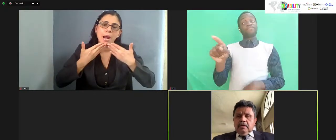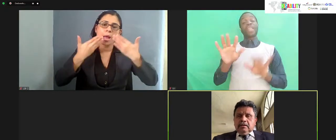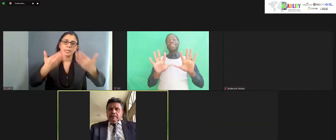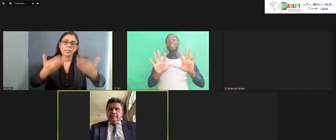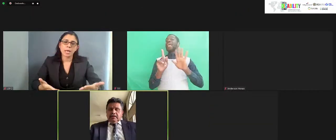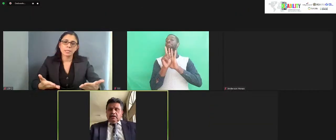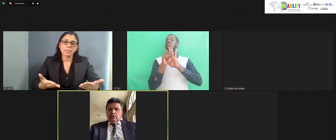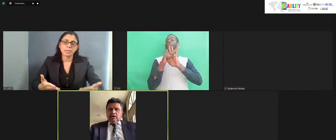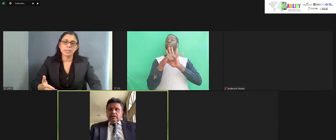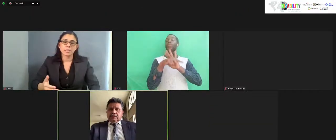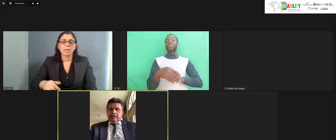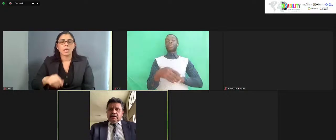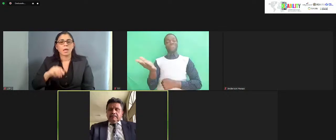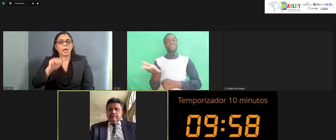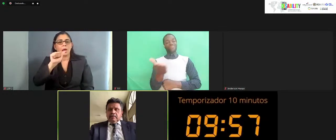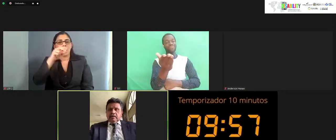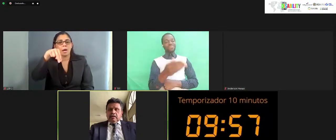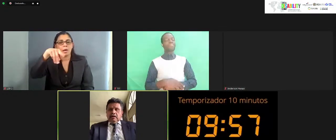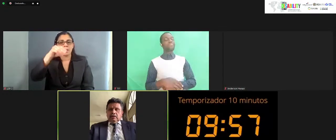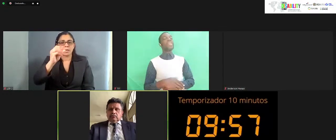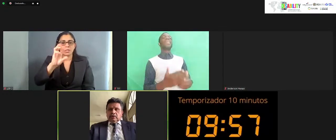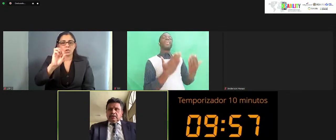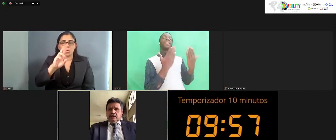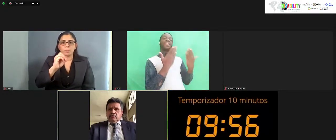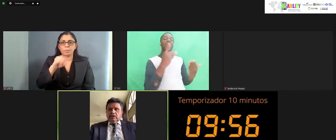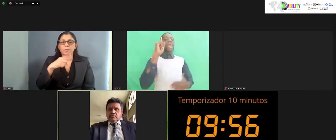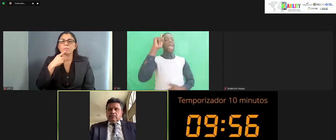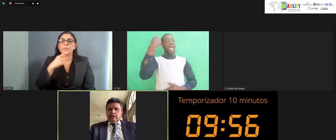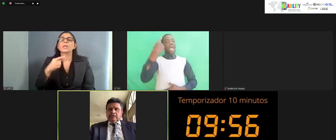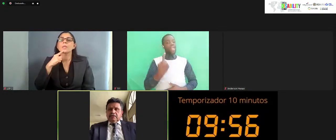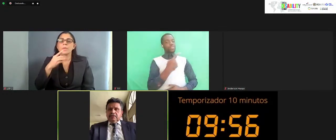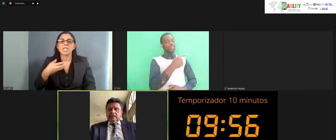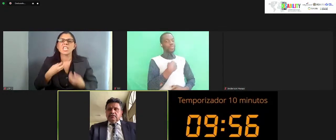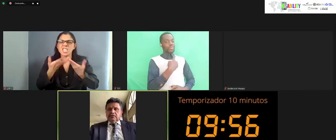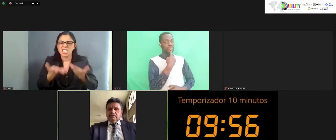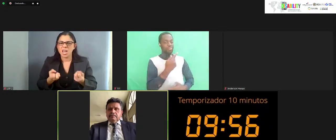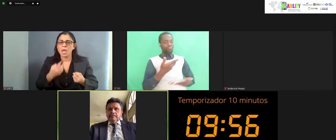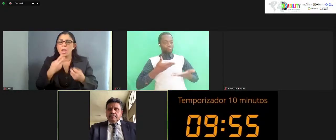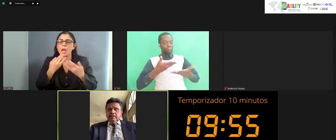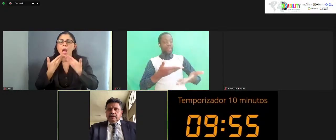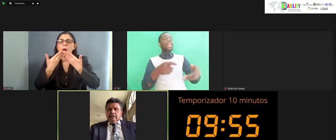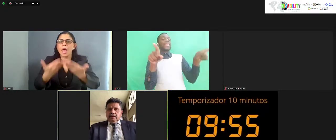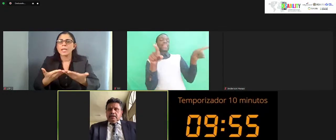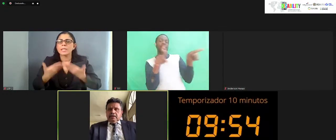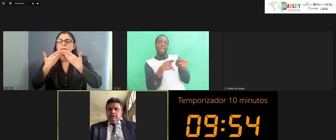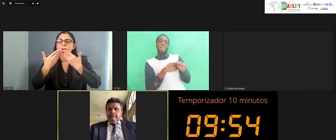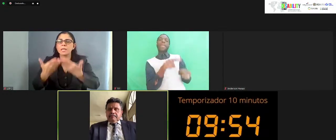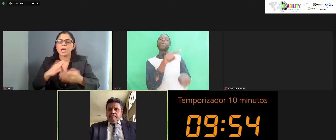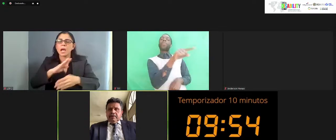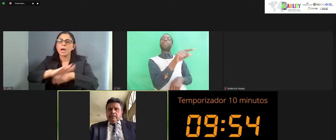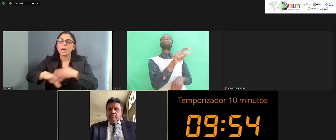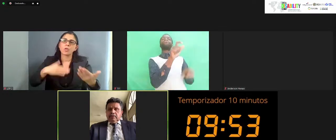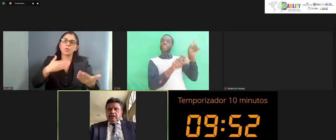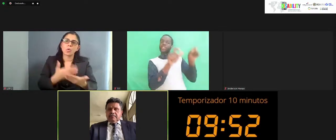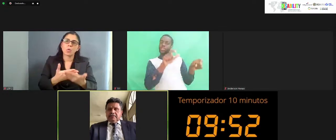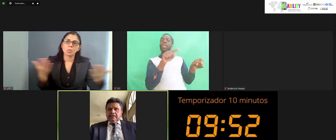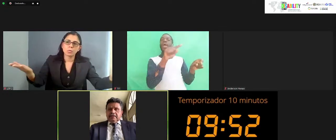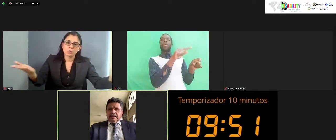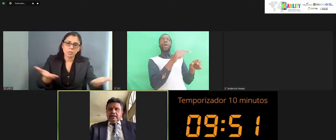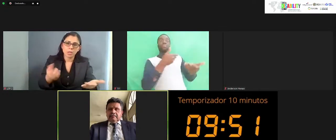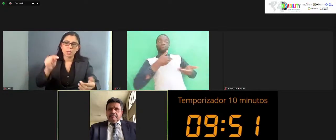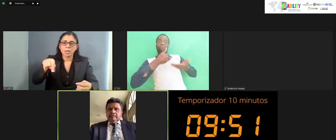thank you anderson i would also like to thank the organizers for their kind